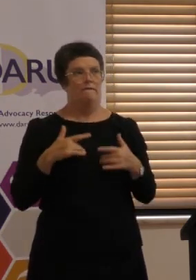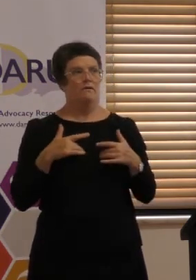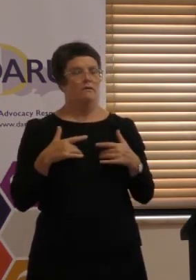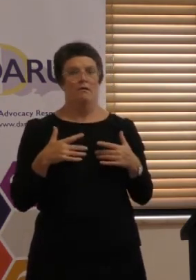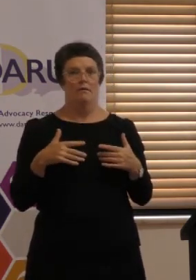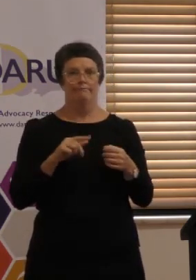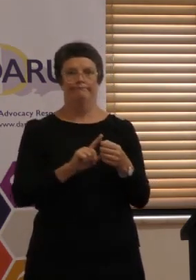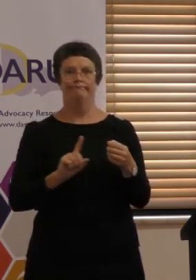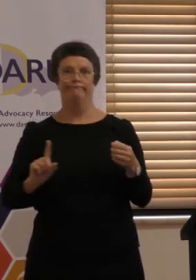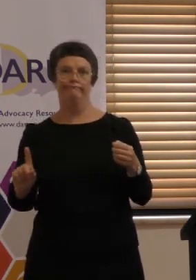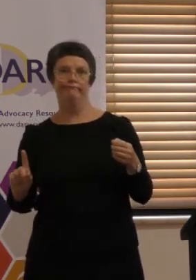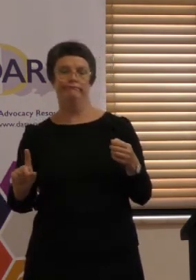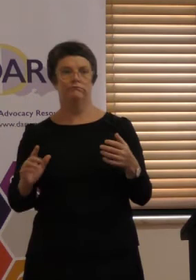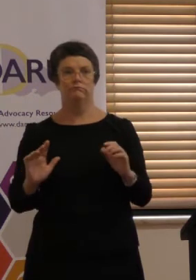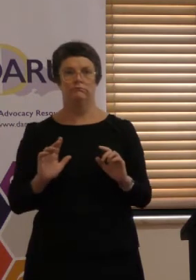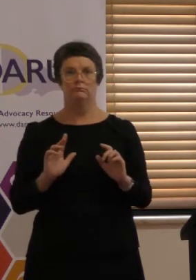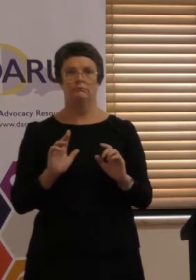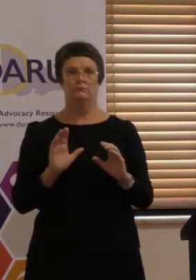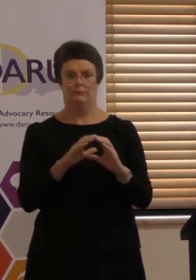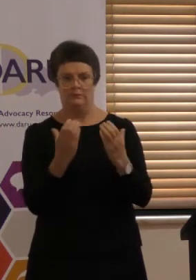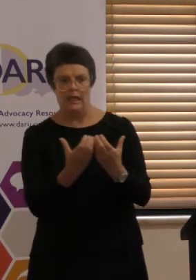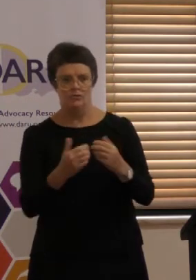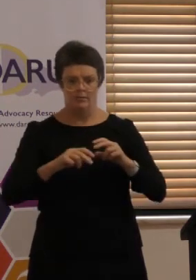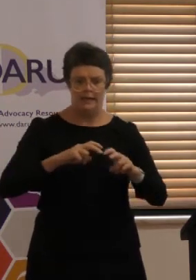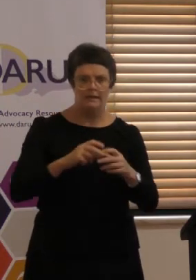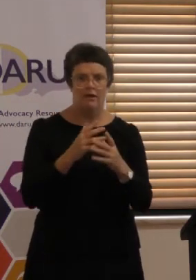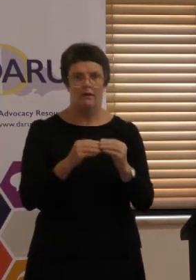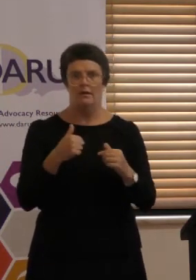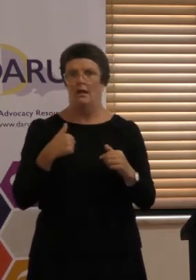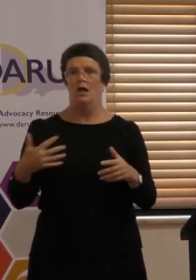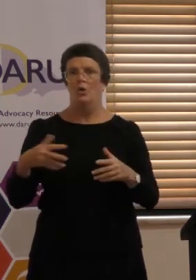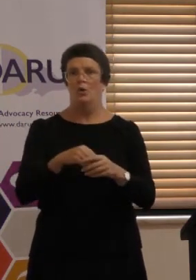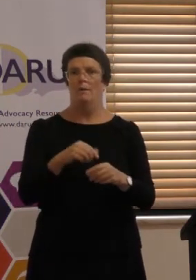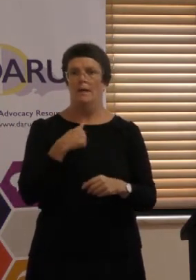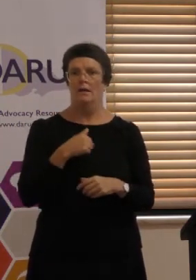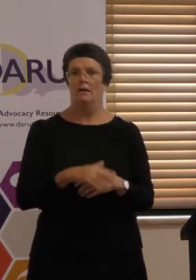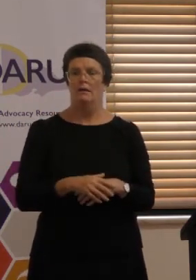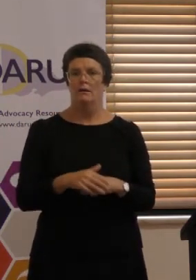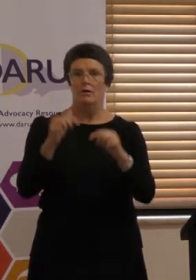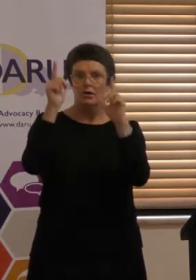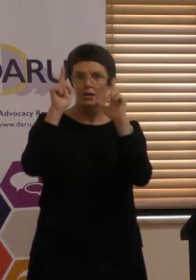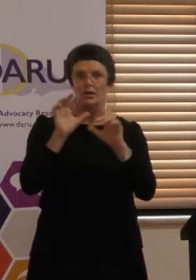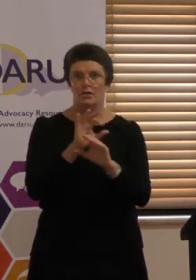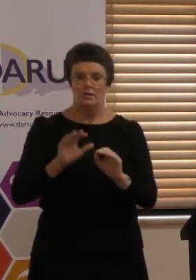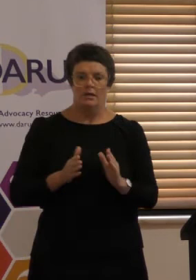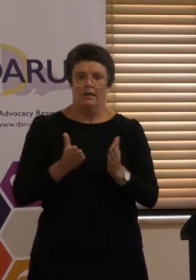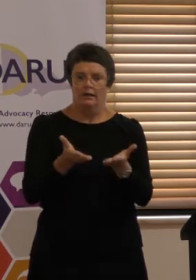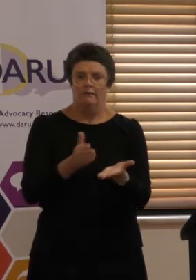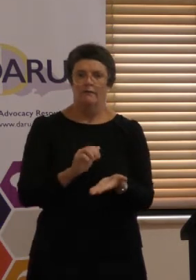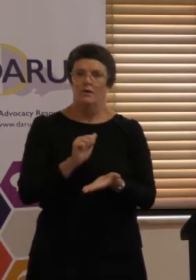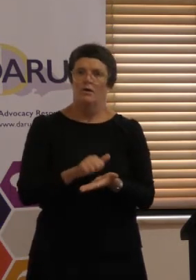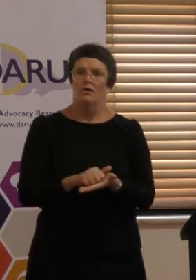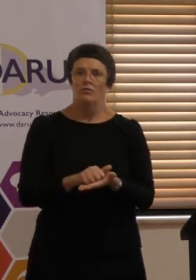in a classroom, that the teachers are not giving information at a pace that works for